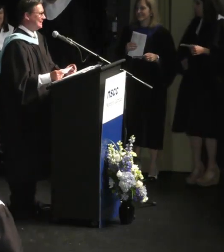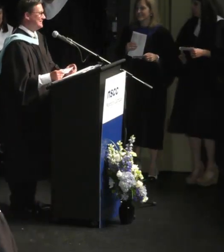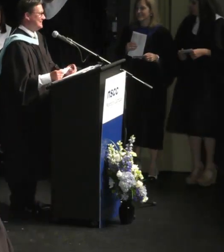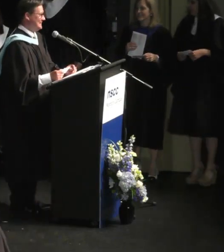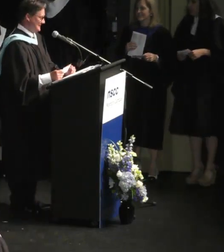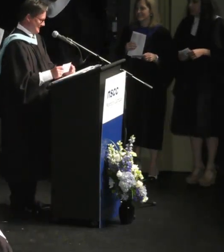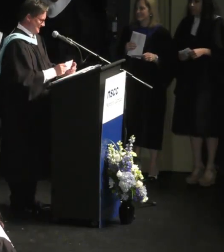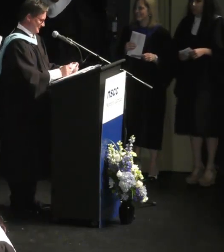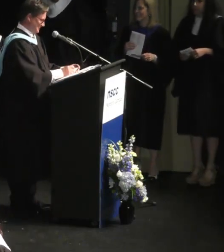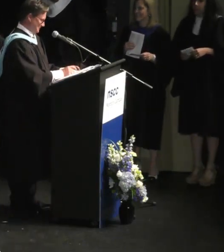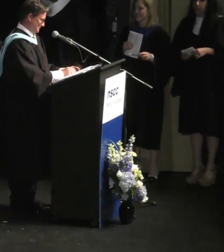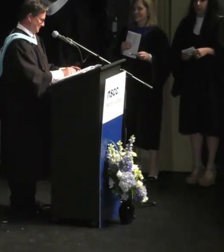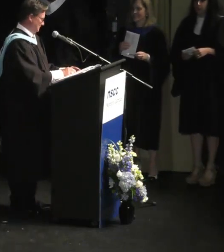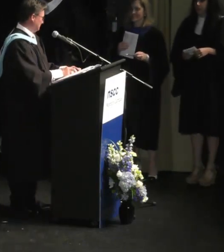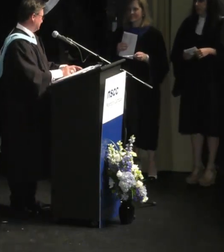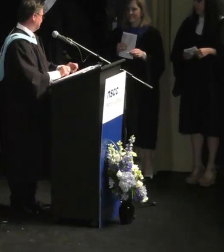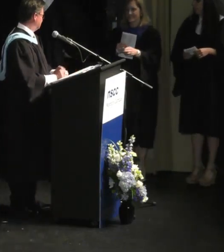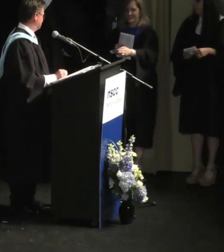Carlotta Dean.